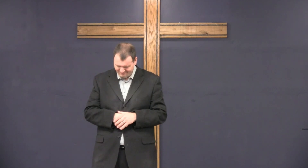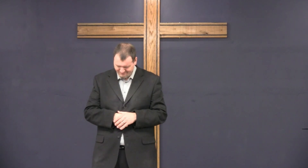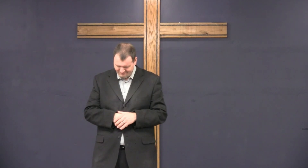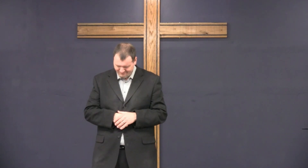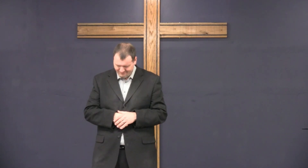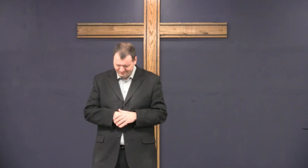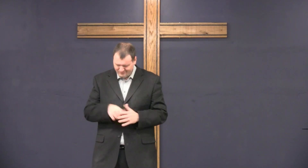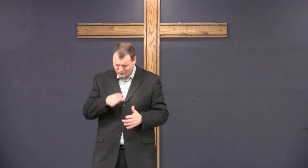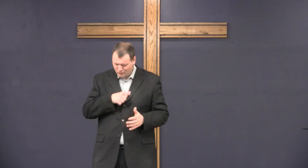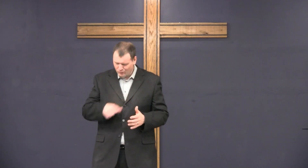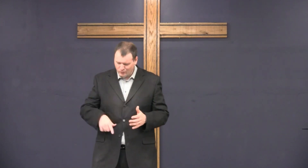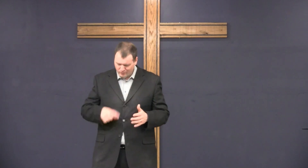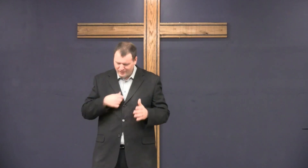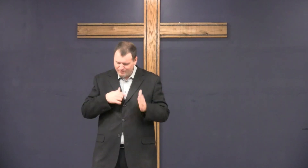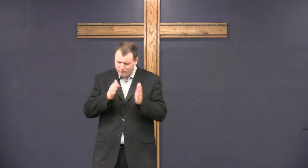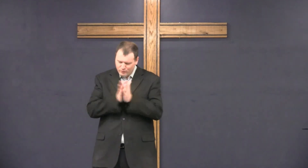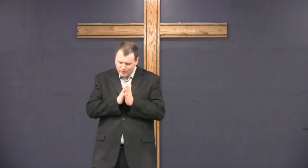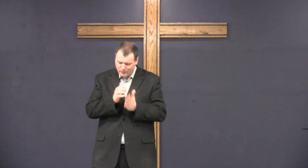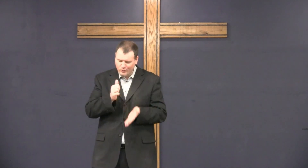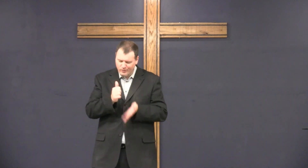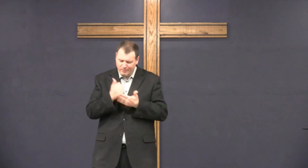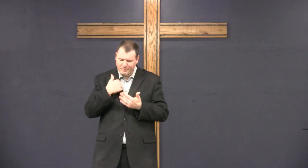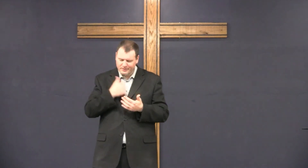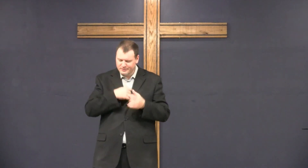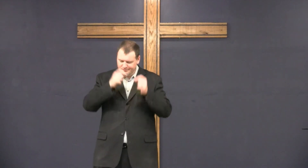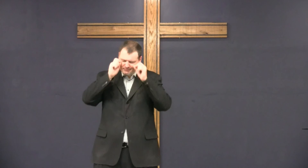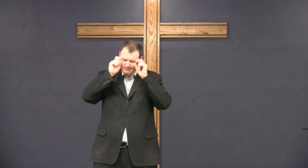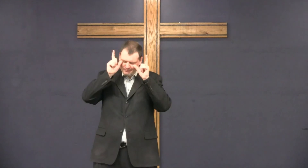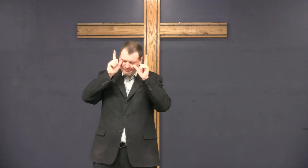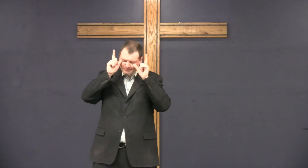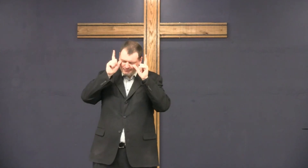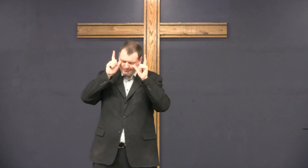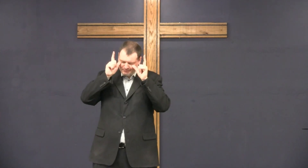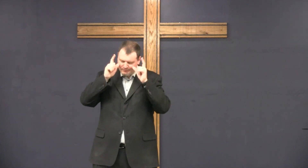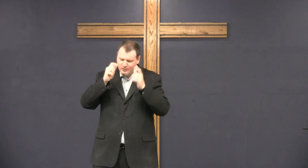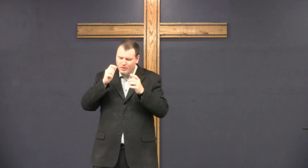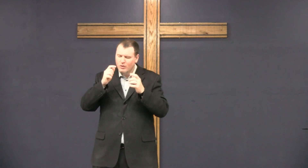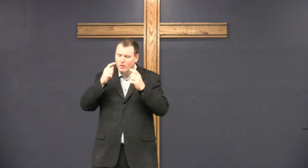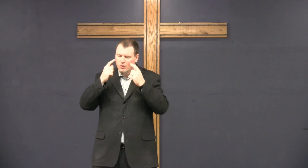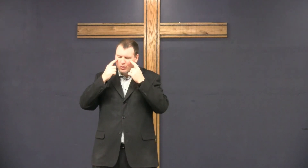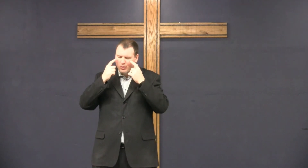Lord, I pray that you would help us open